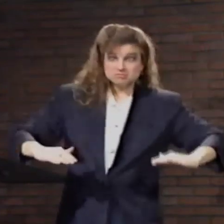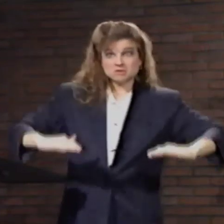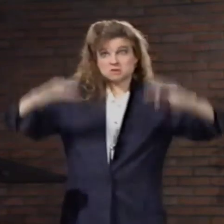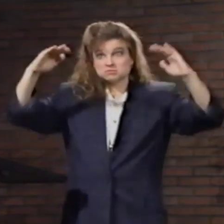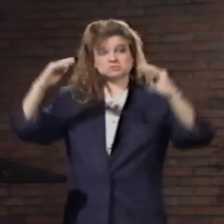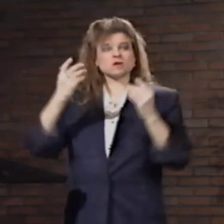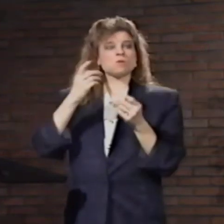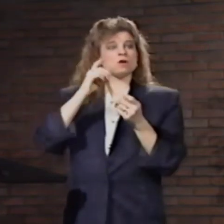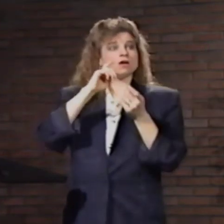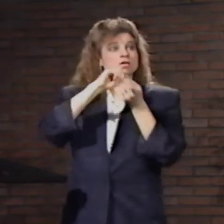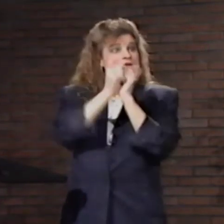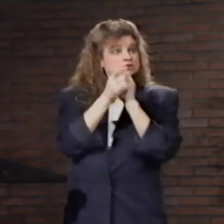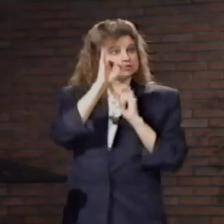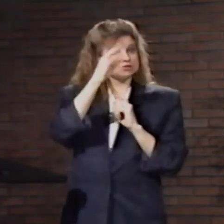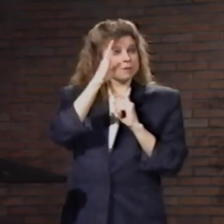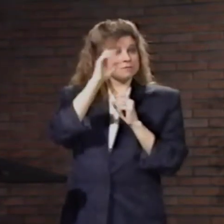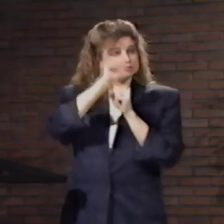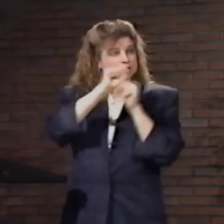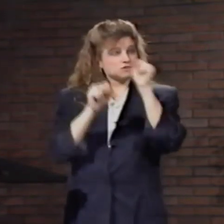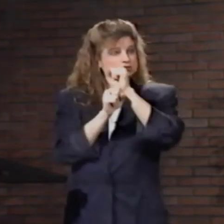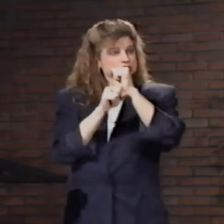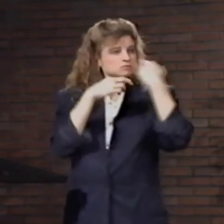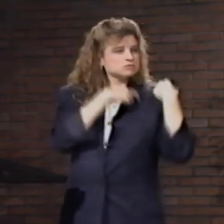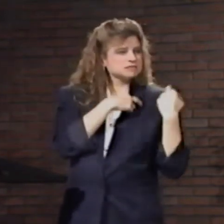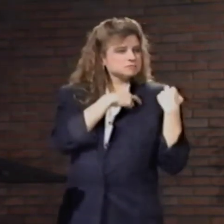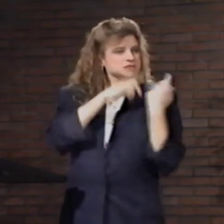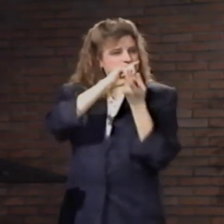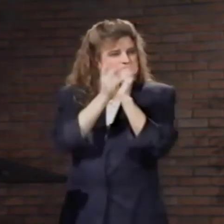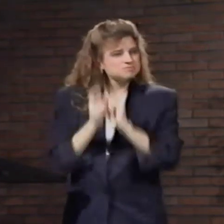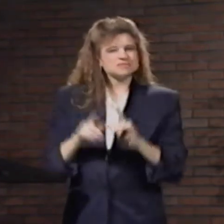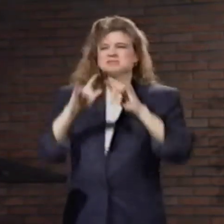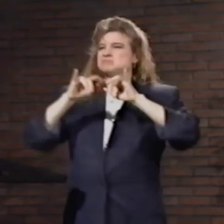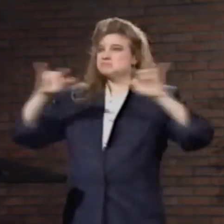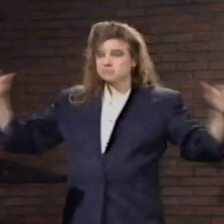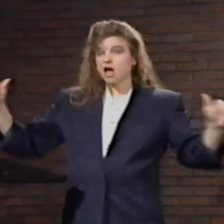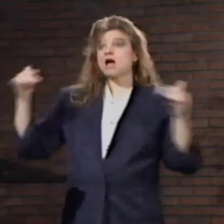And there are various examples of this, the same concept of lowering or raising the desk.